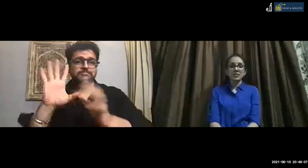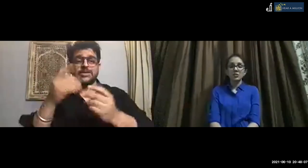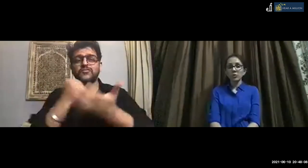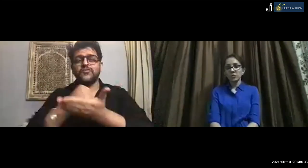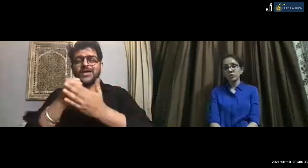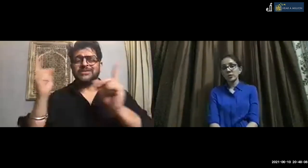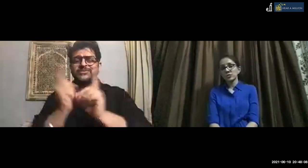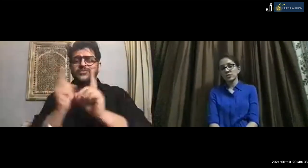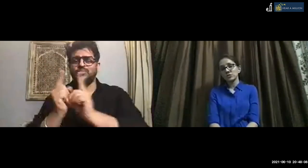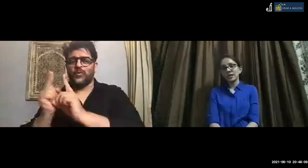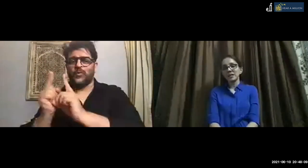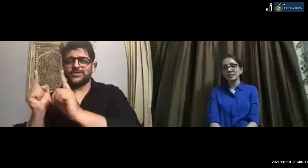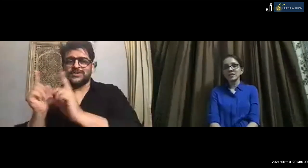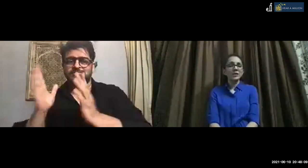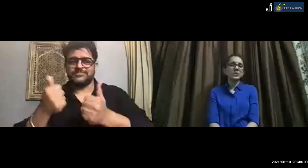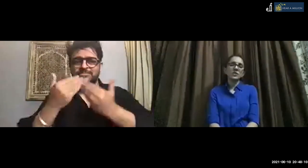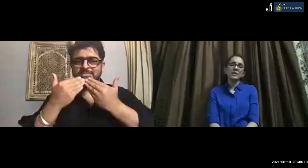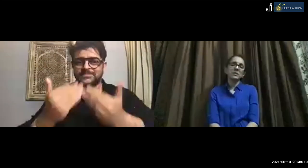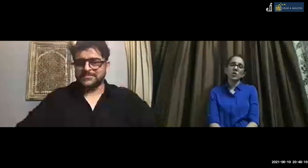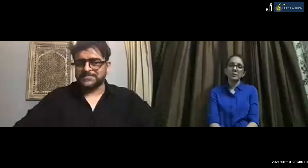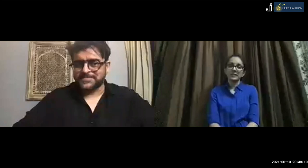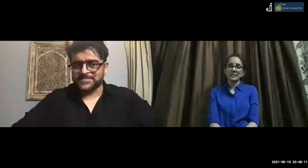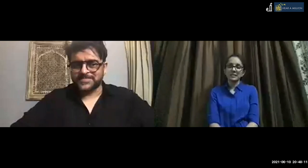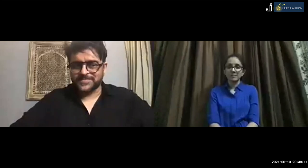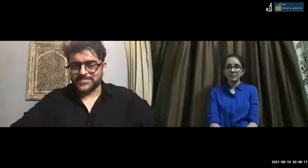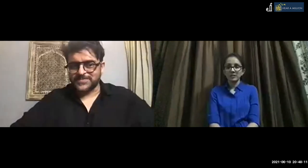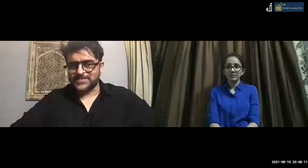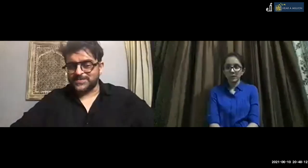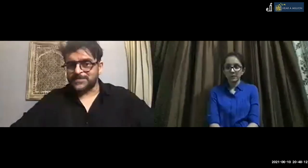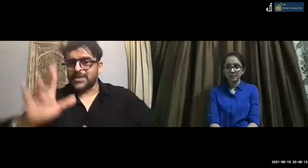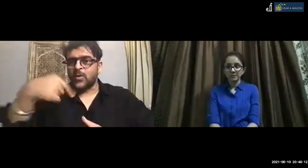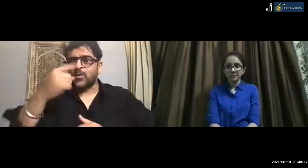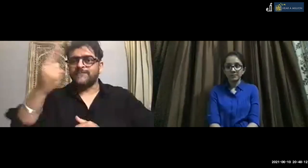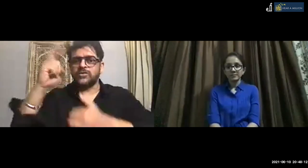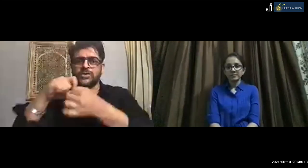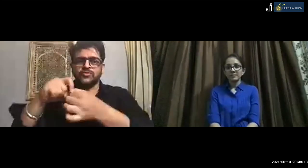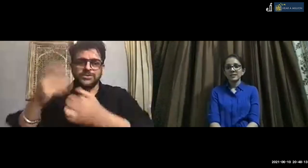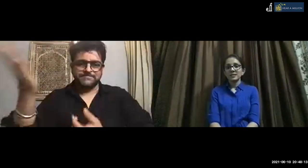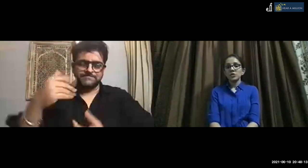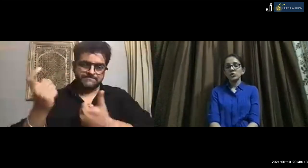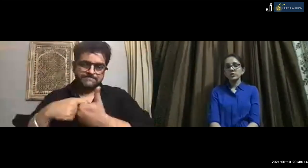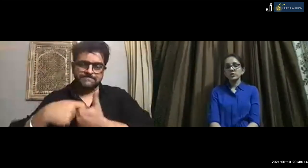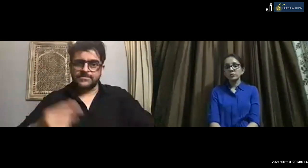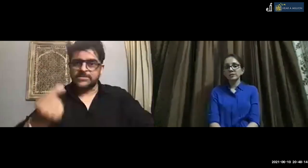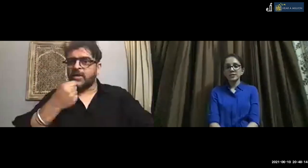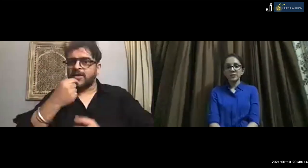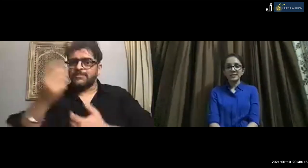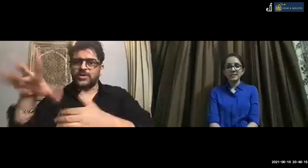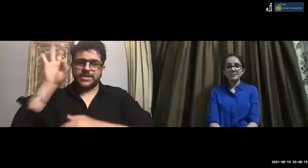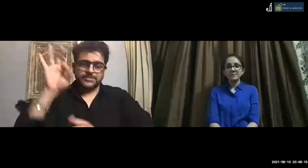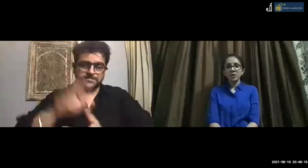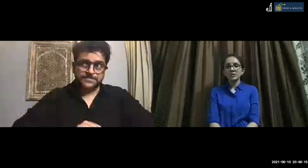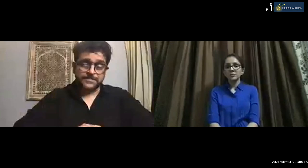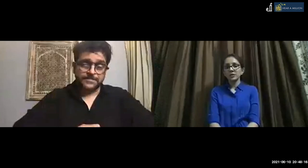whoever's asking you the question, please try and answer. And we'll try and be short, please, for everyone. Who wants to go for the first